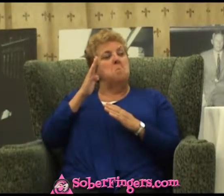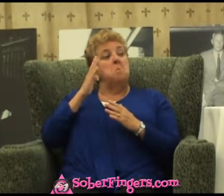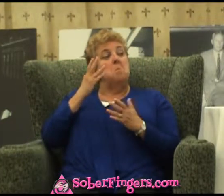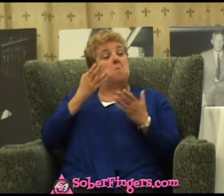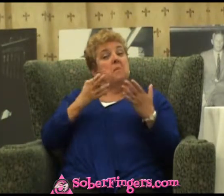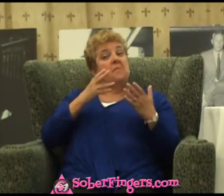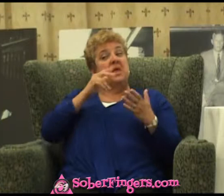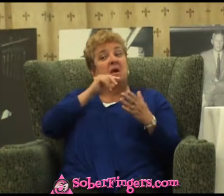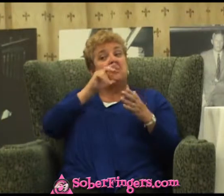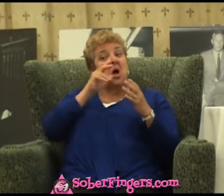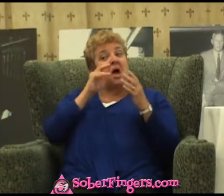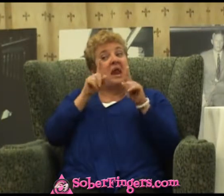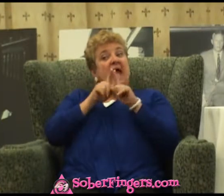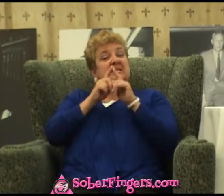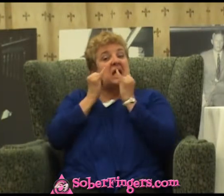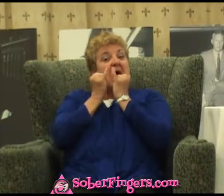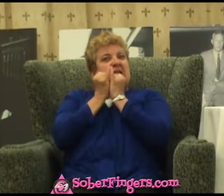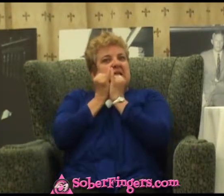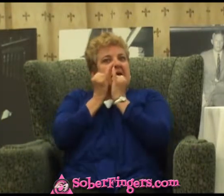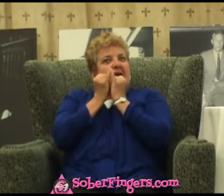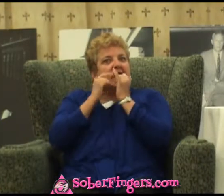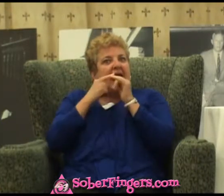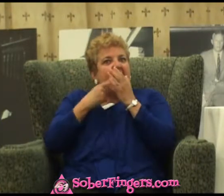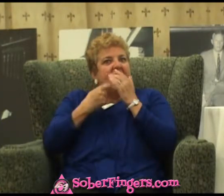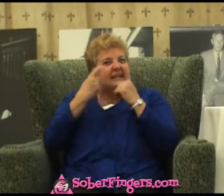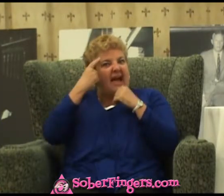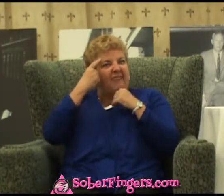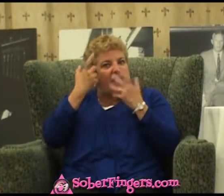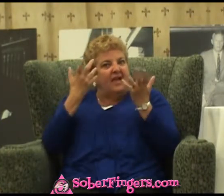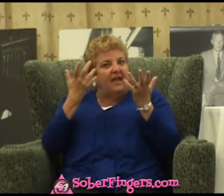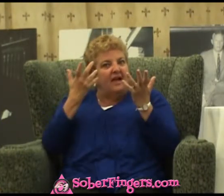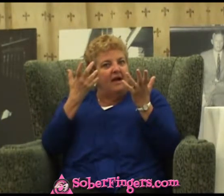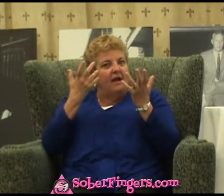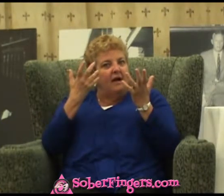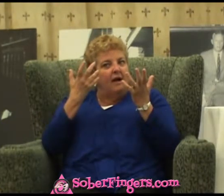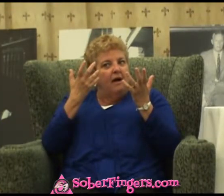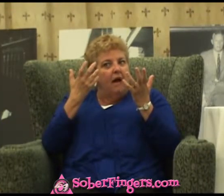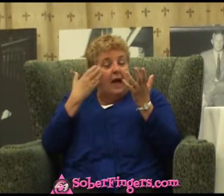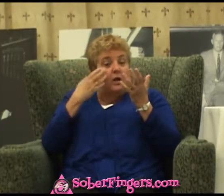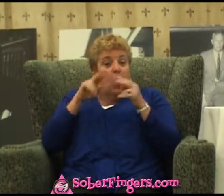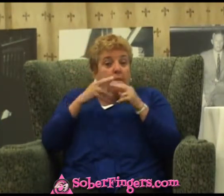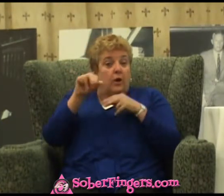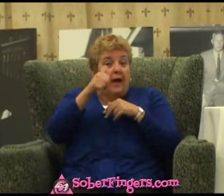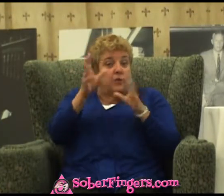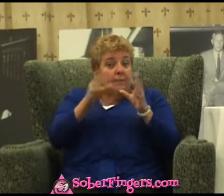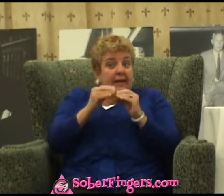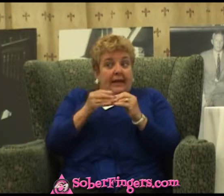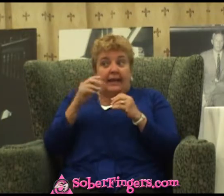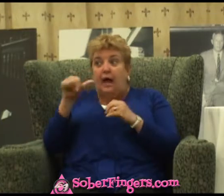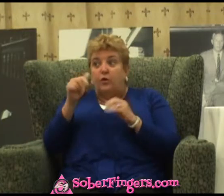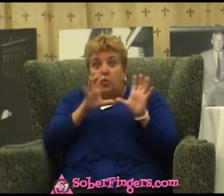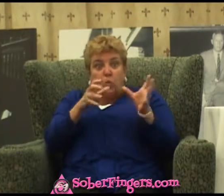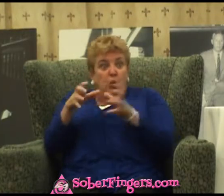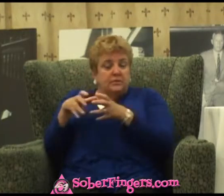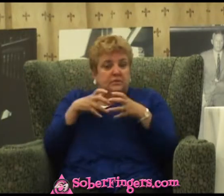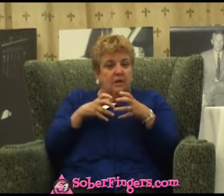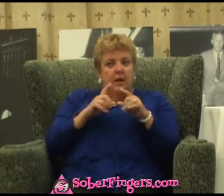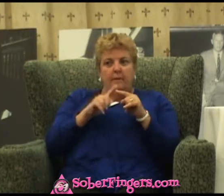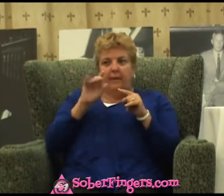I thought I had been. I didn't know there were other meetings. I didn't know there were other groups, but these folks got it.